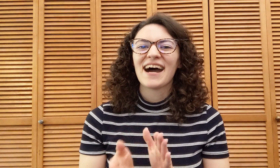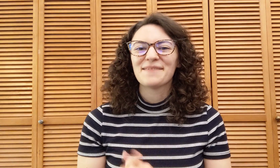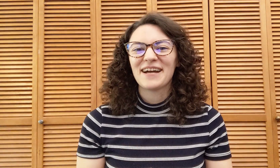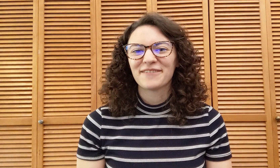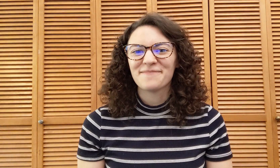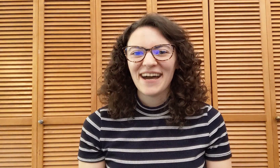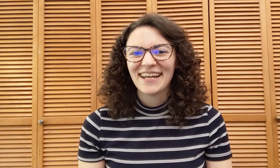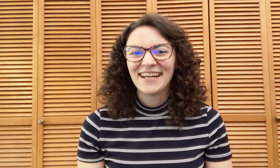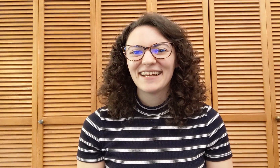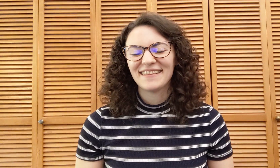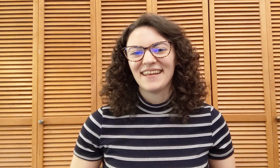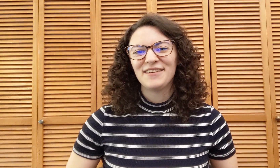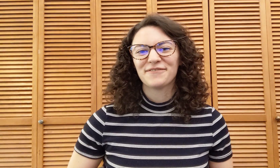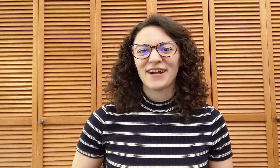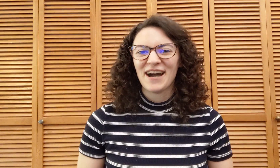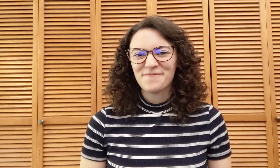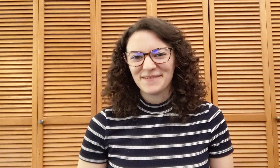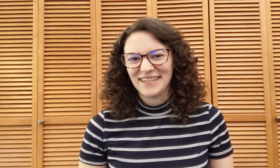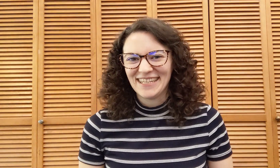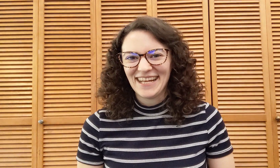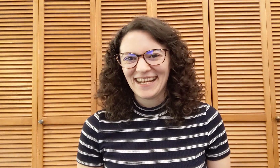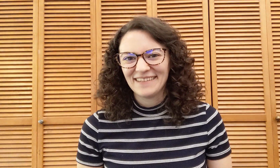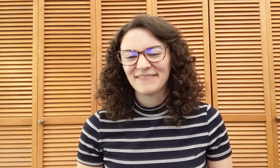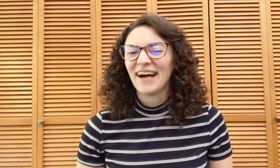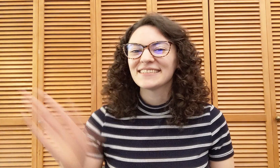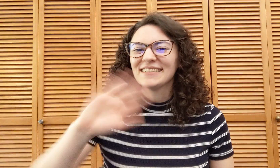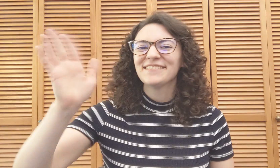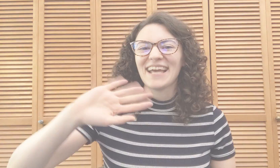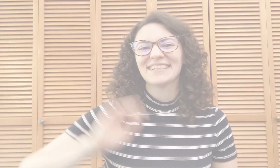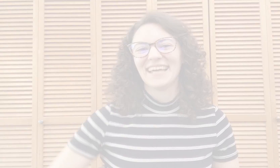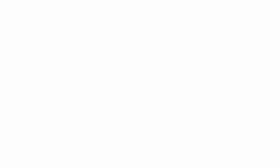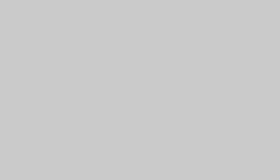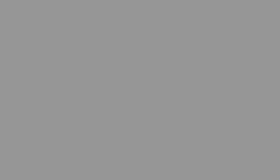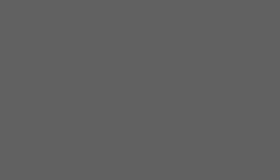Good job, everybody. Thank you for helping me today. I'll see you next time.